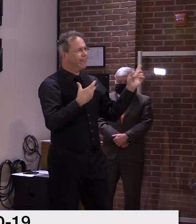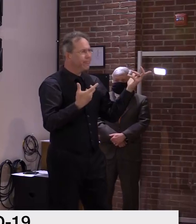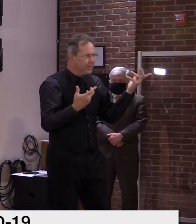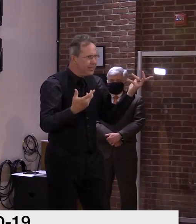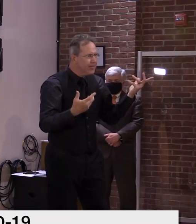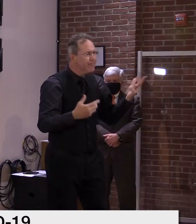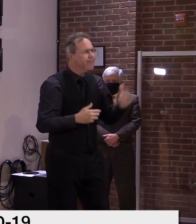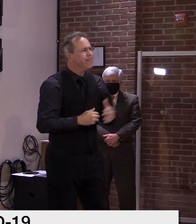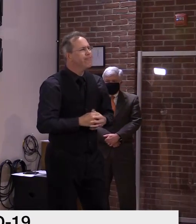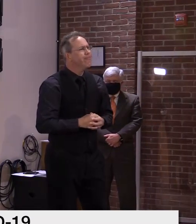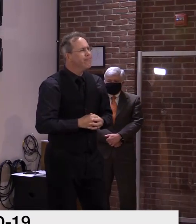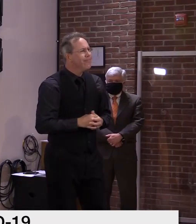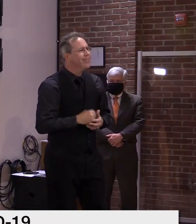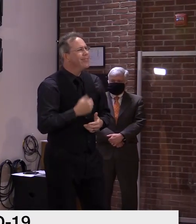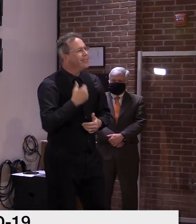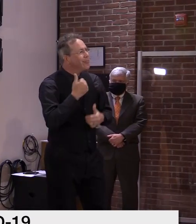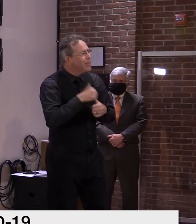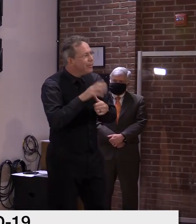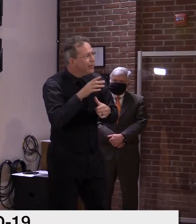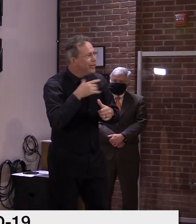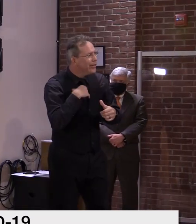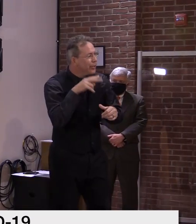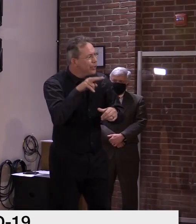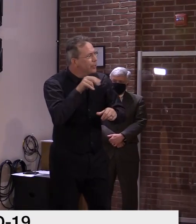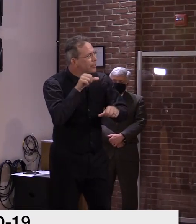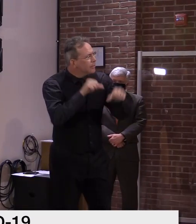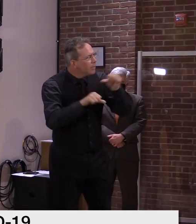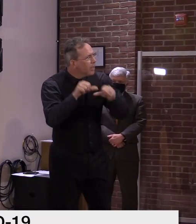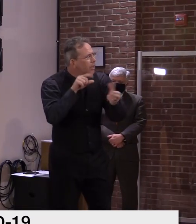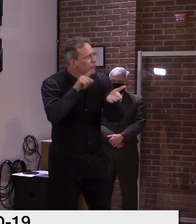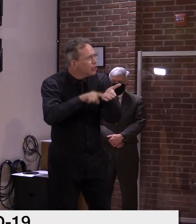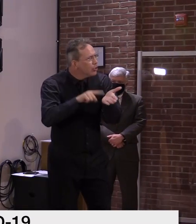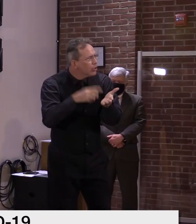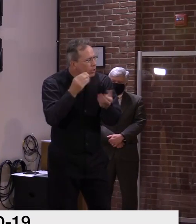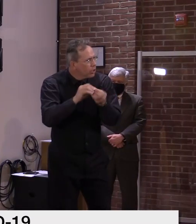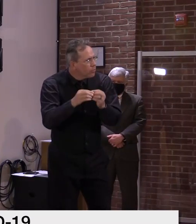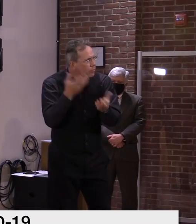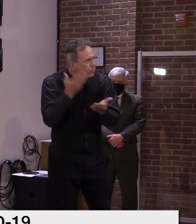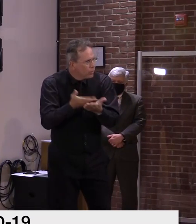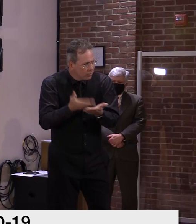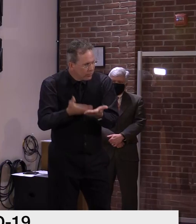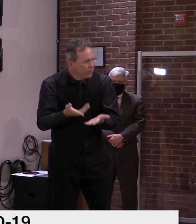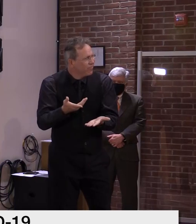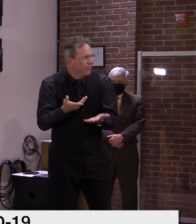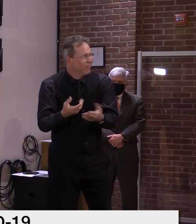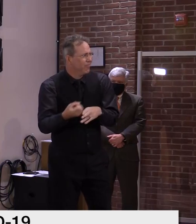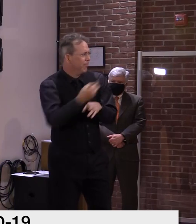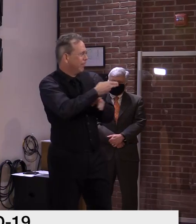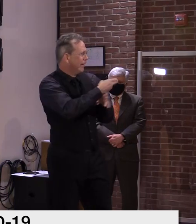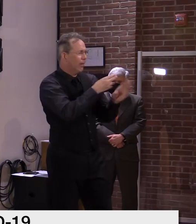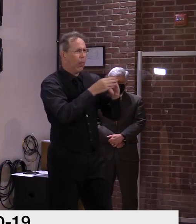even, with the number of vaccinations we have leading those in the nation, our rate